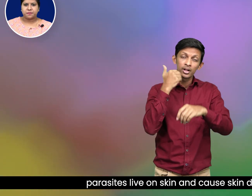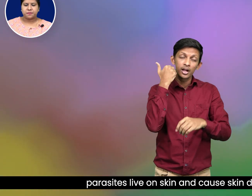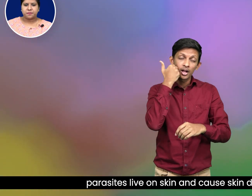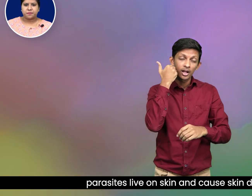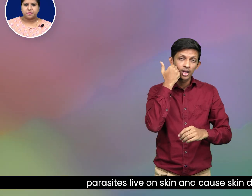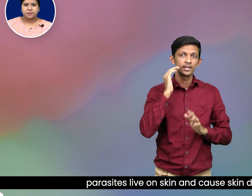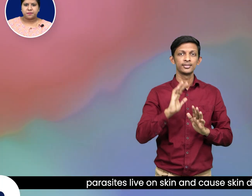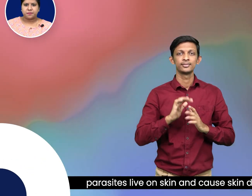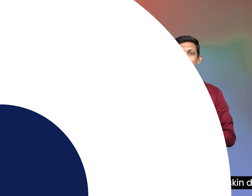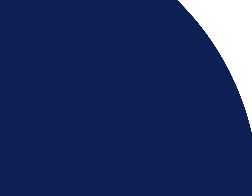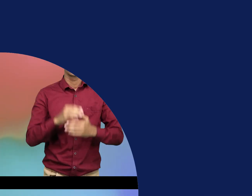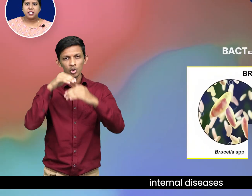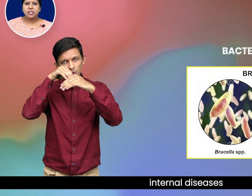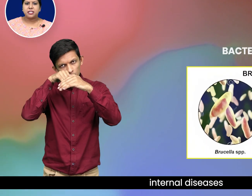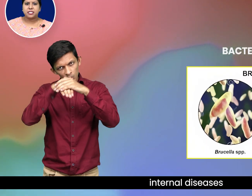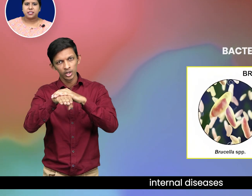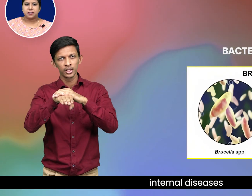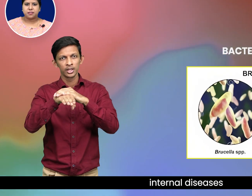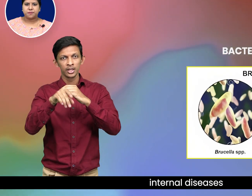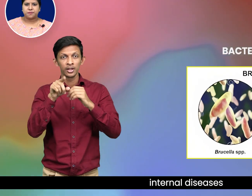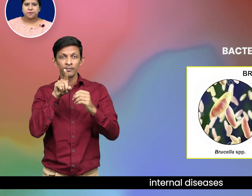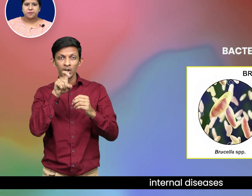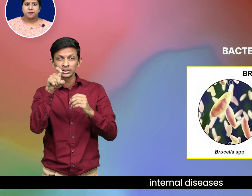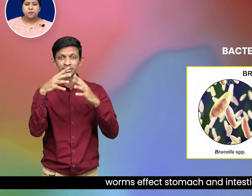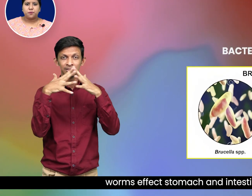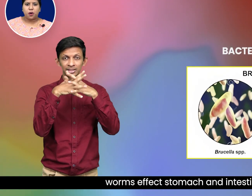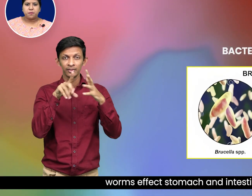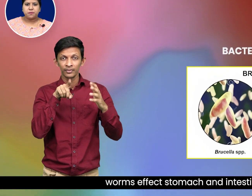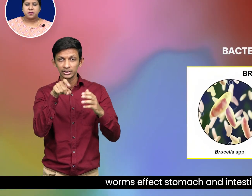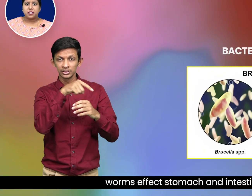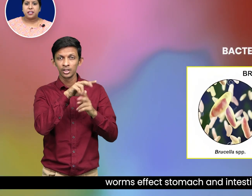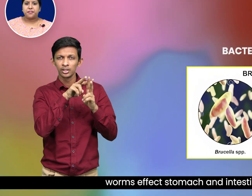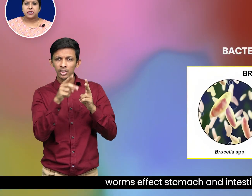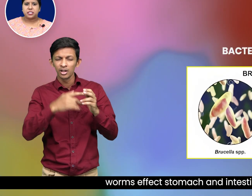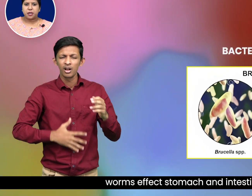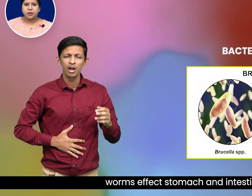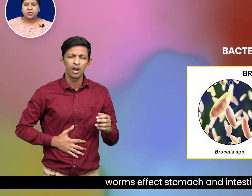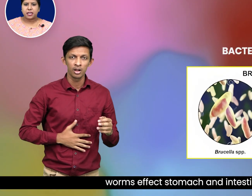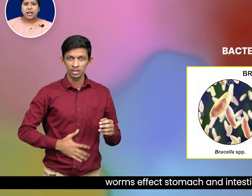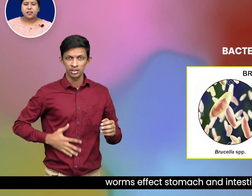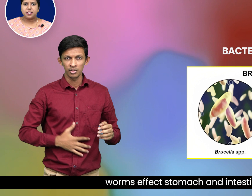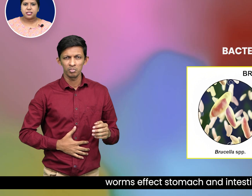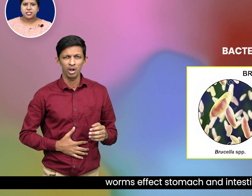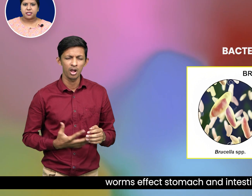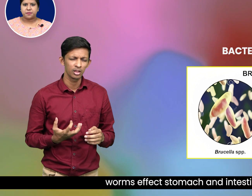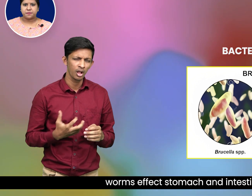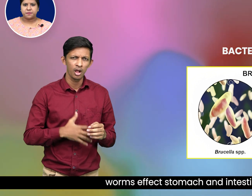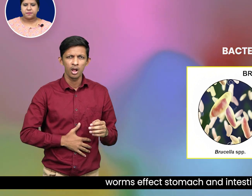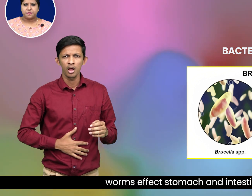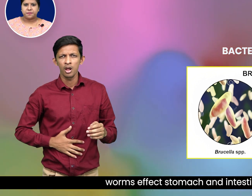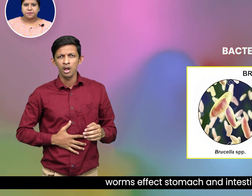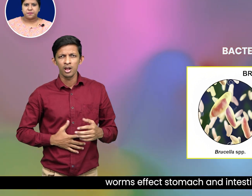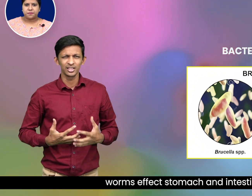Internal diseases. Worms affect stomach and intestine.